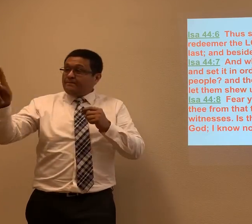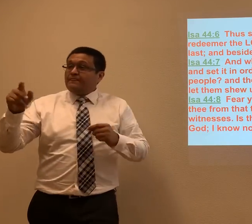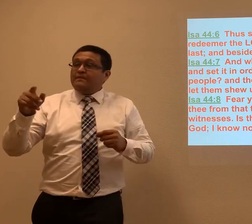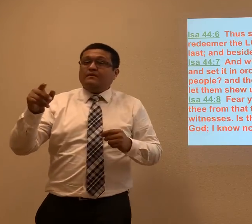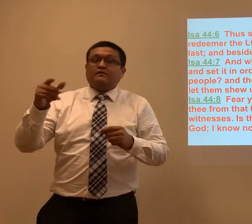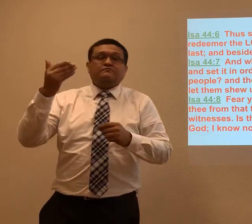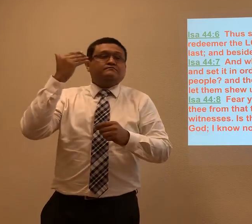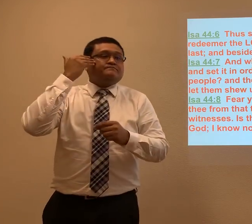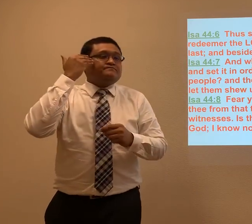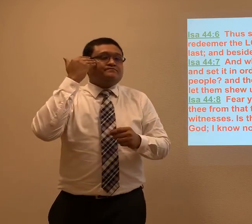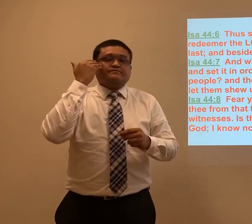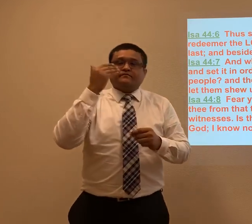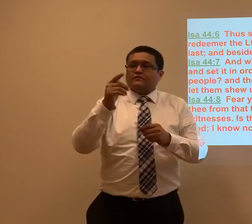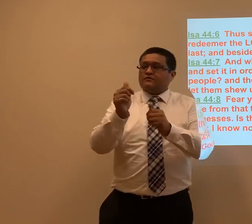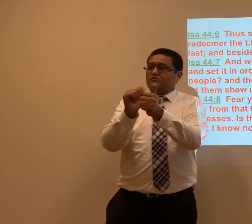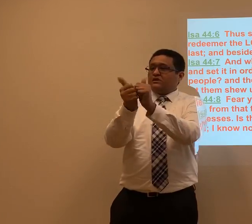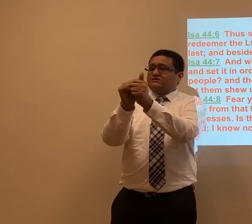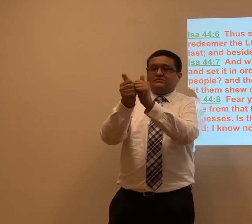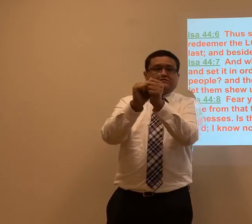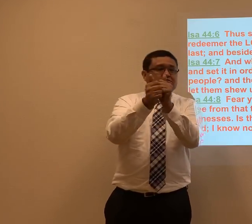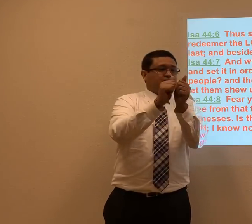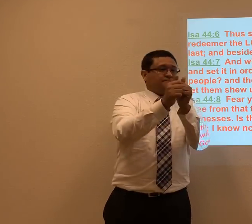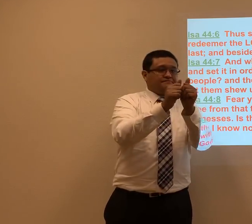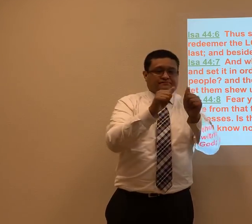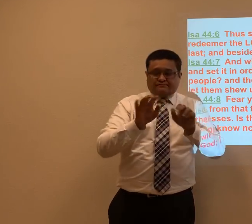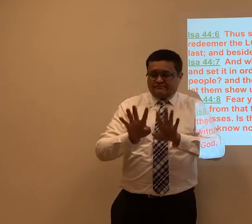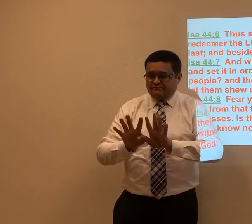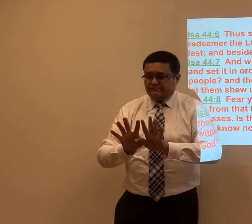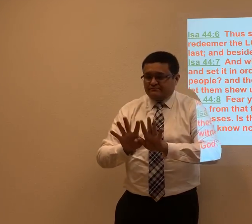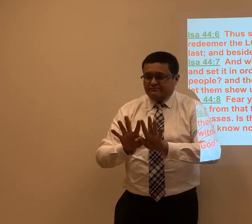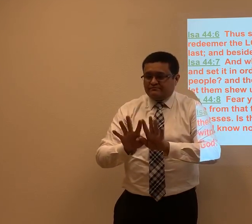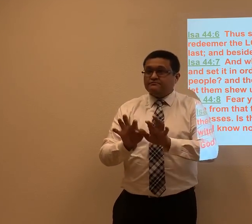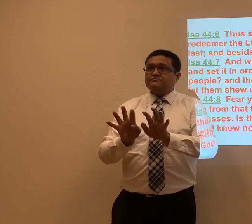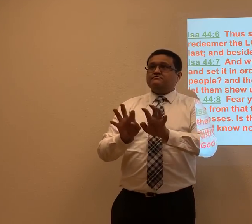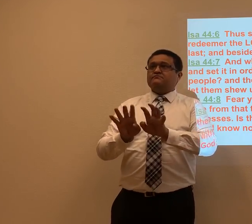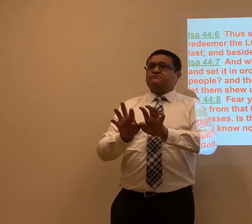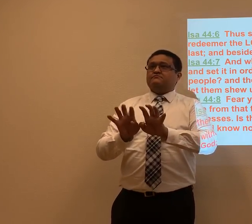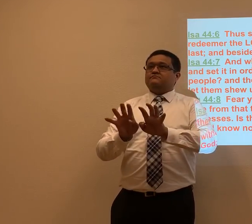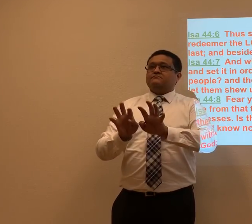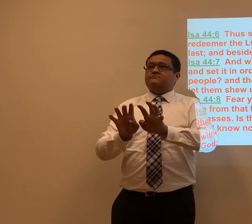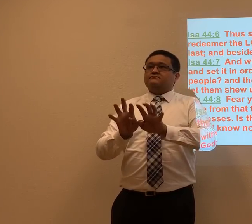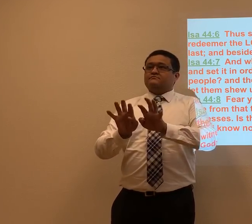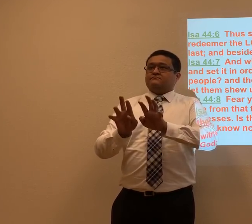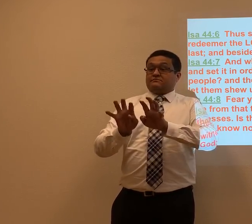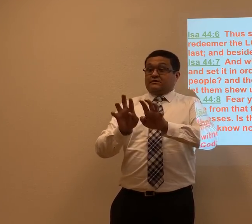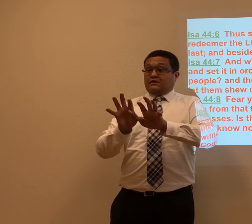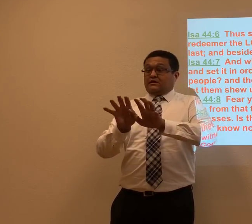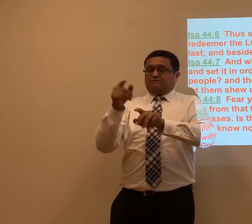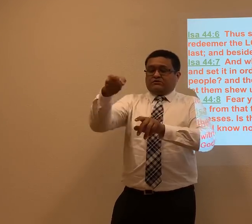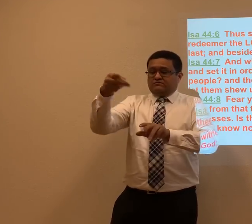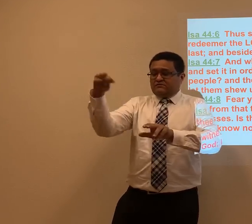there is no God. So there's no competition in heaven.